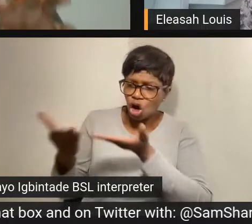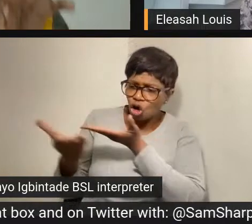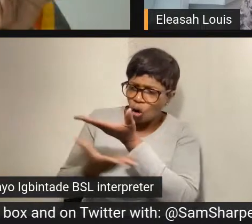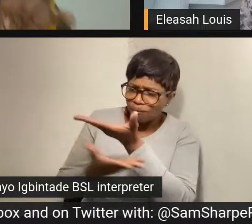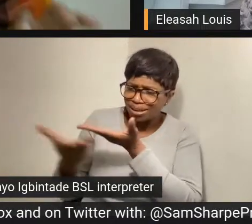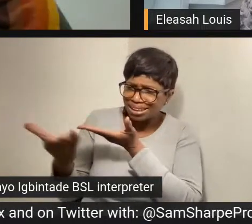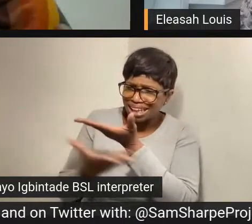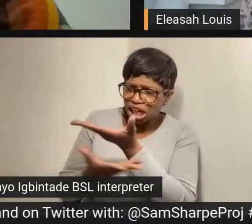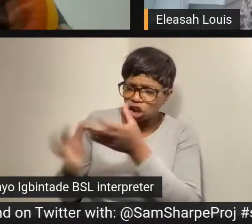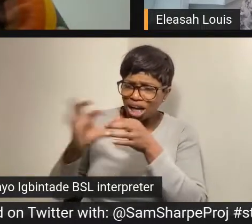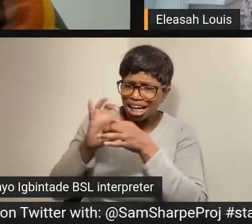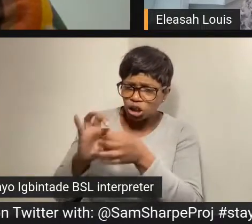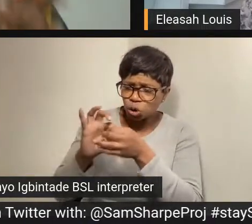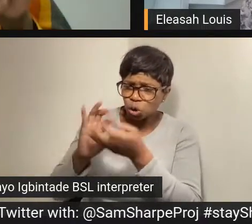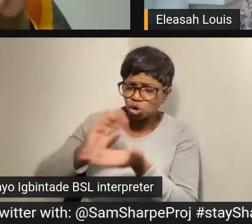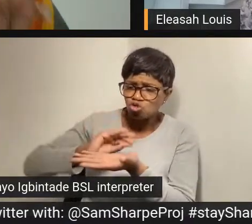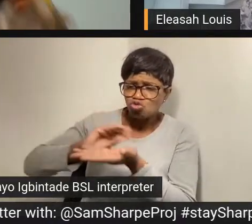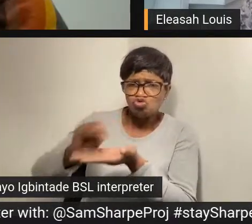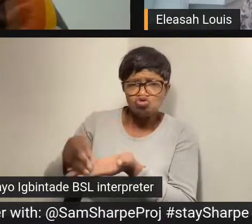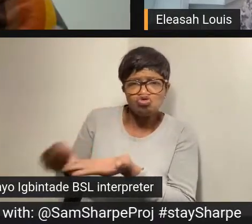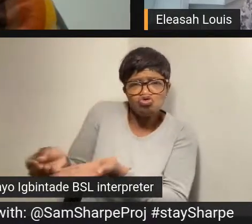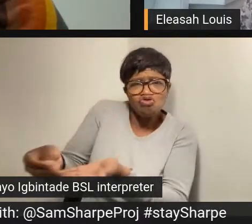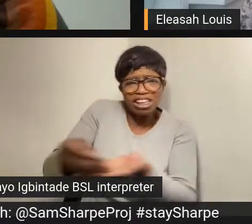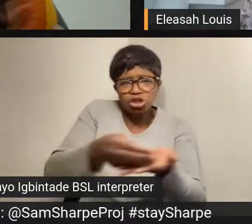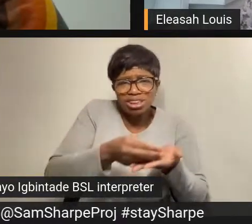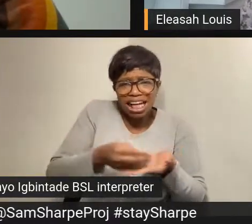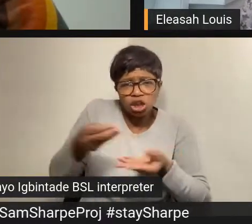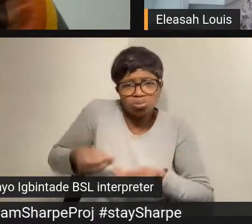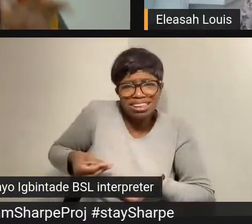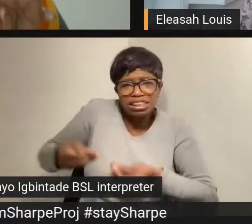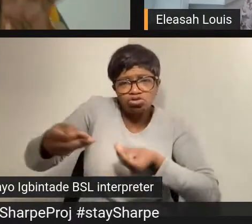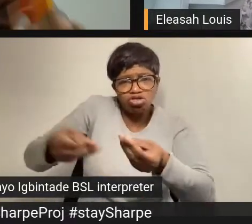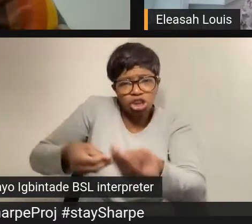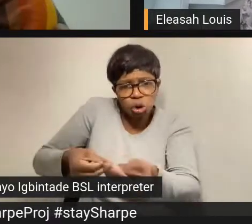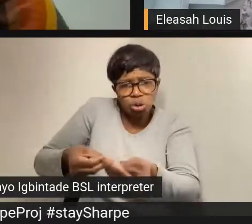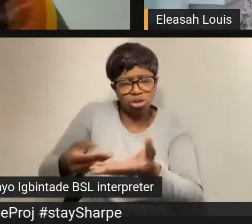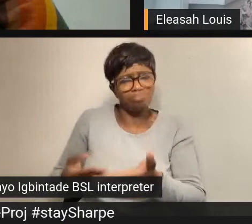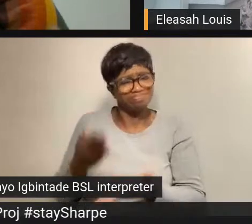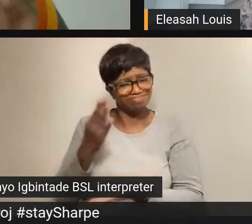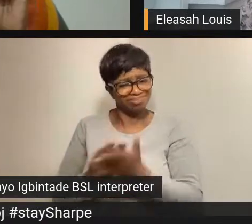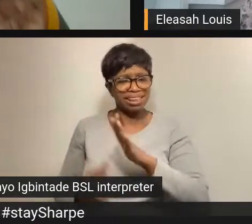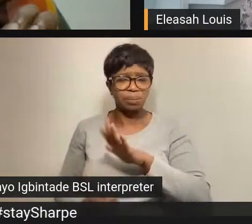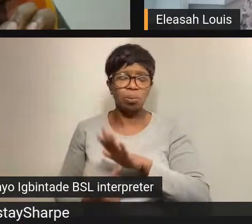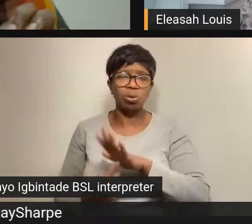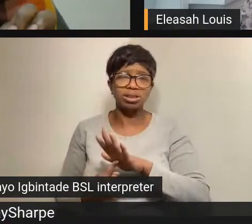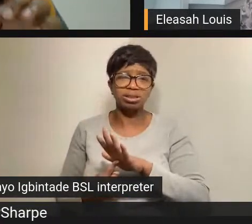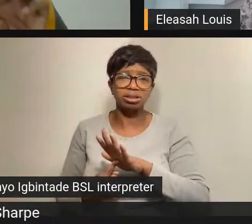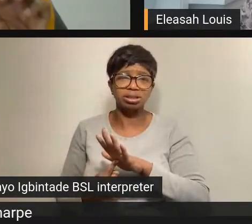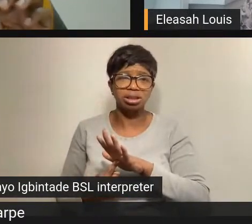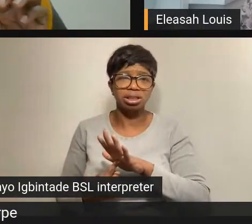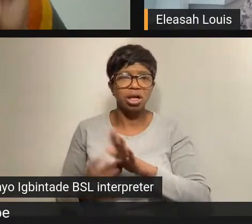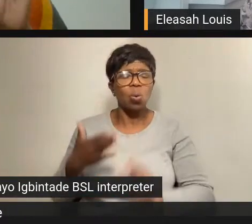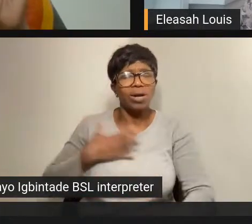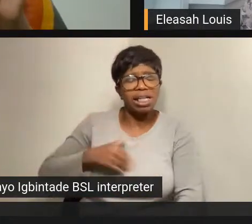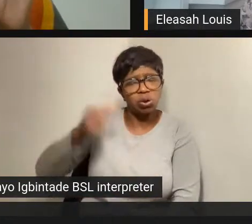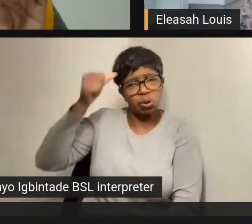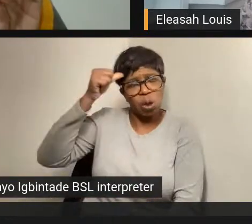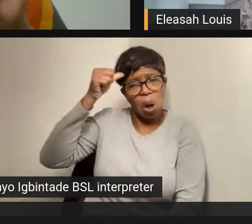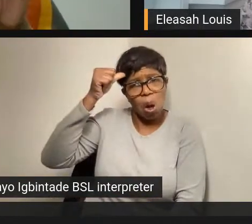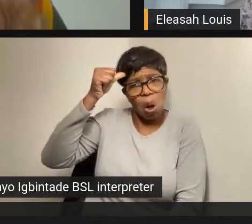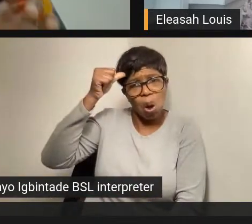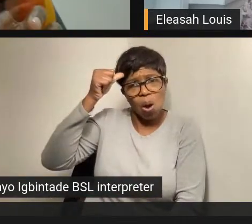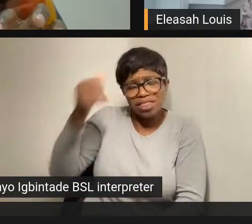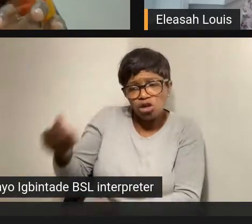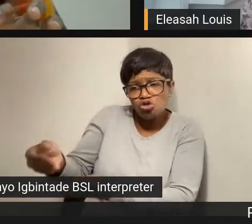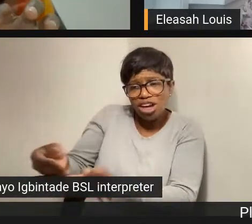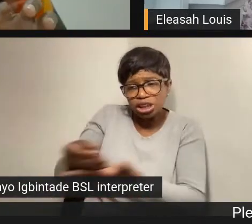what restoration looks like is really important. Knowing that restoration